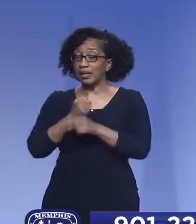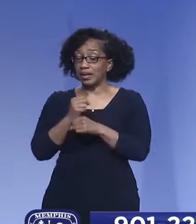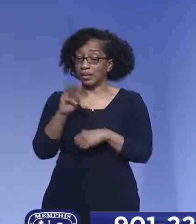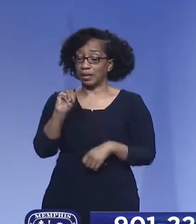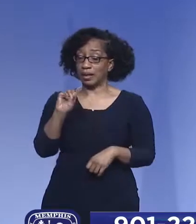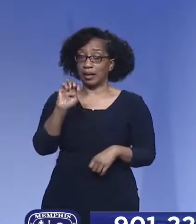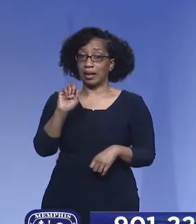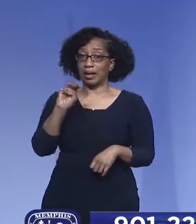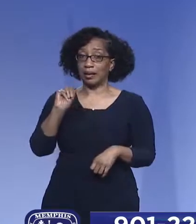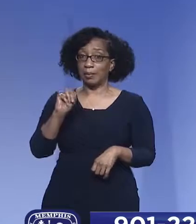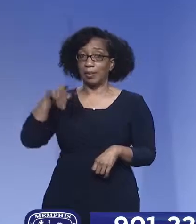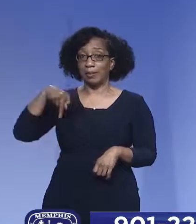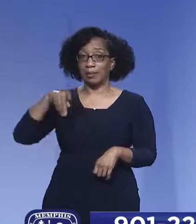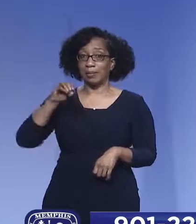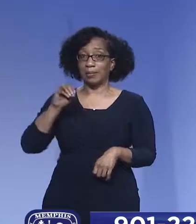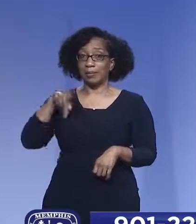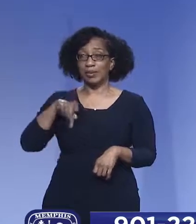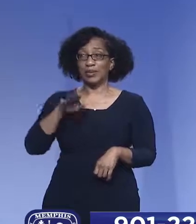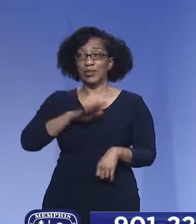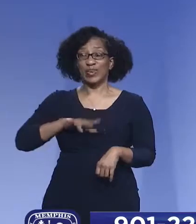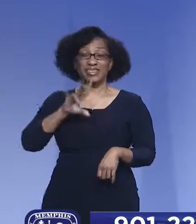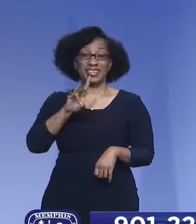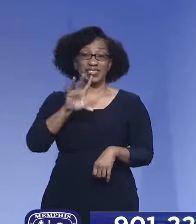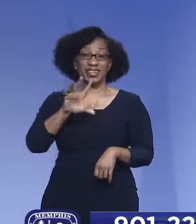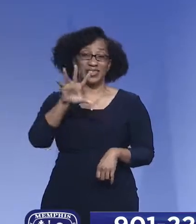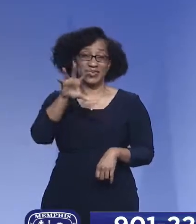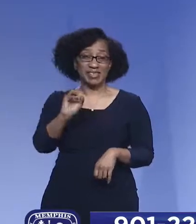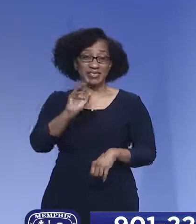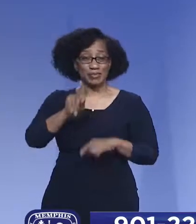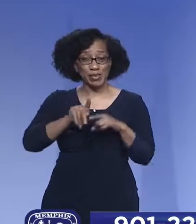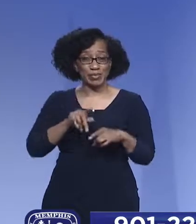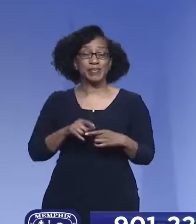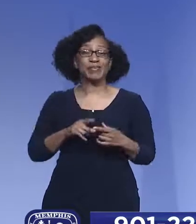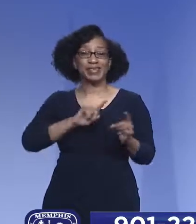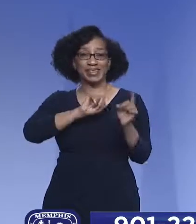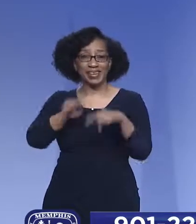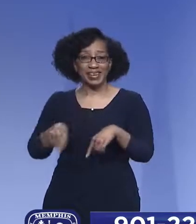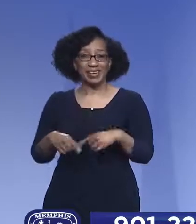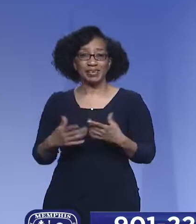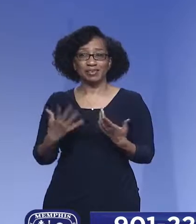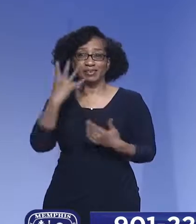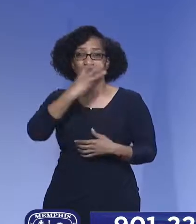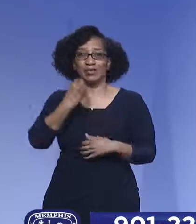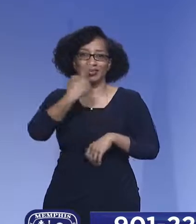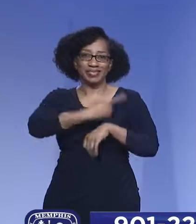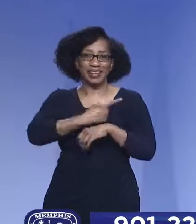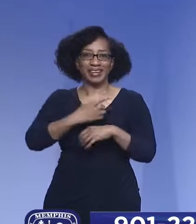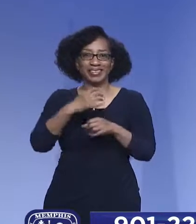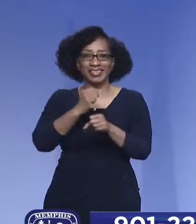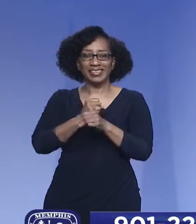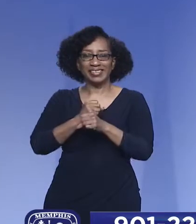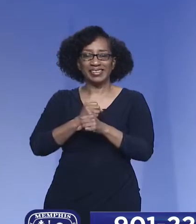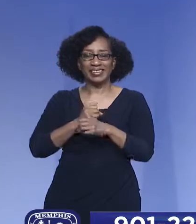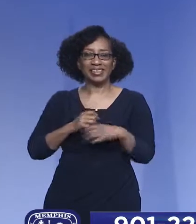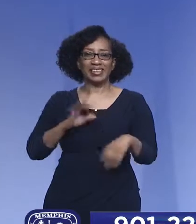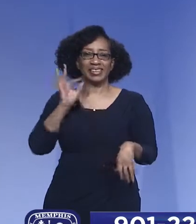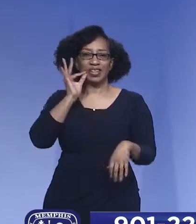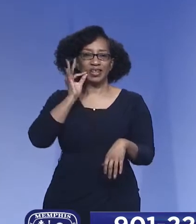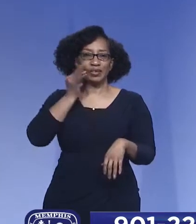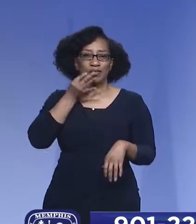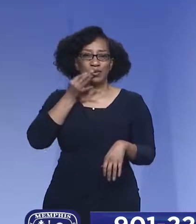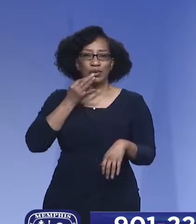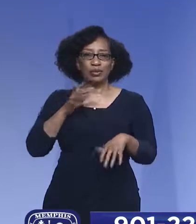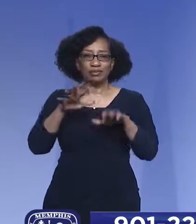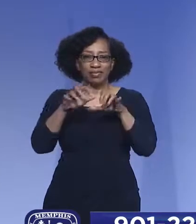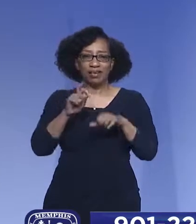about 750 take us up on that. So we thought there'd be a mad rush to get a MemPop on a beautiful day, but we're going to continue to looking for ideas.